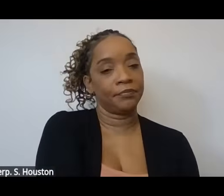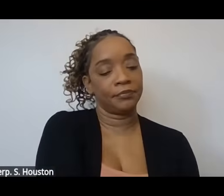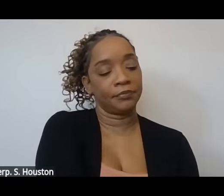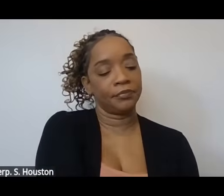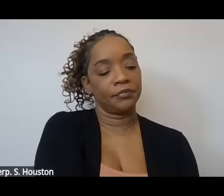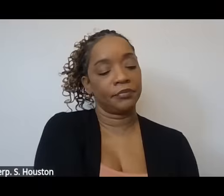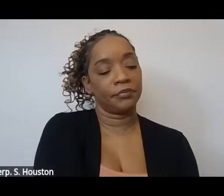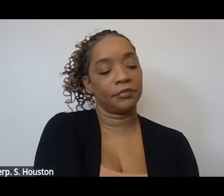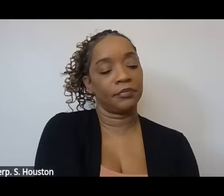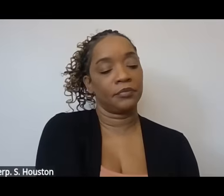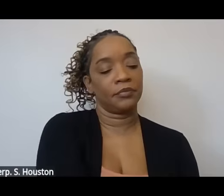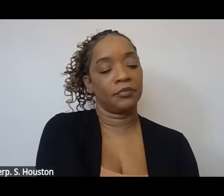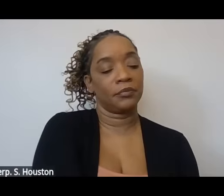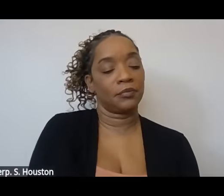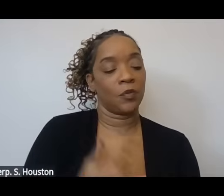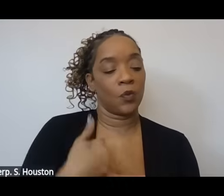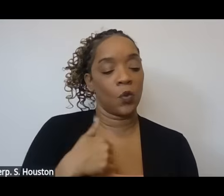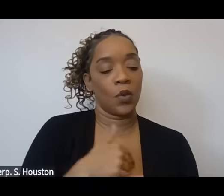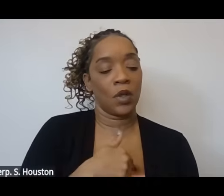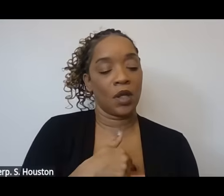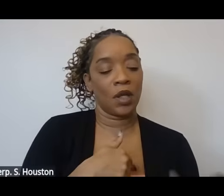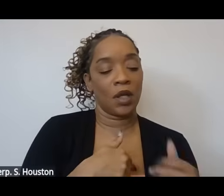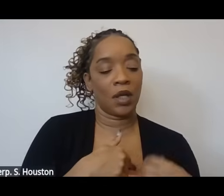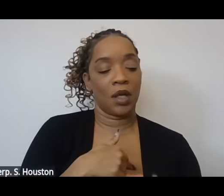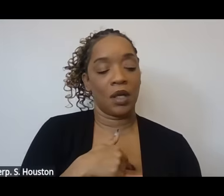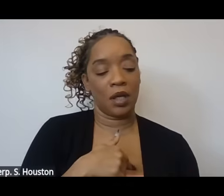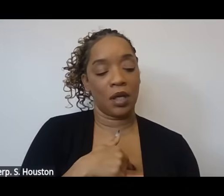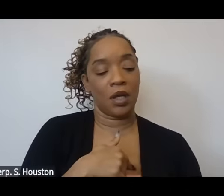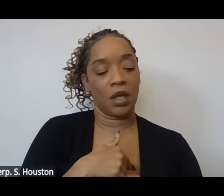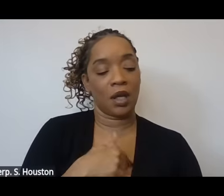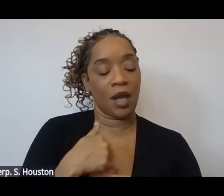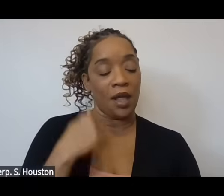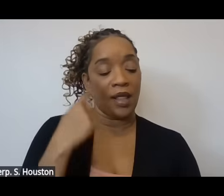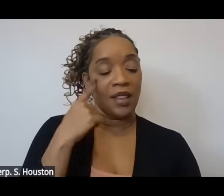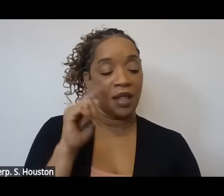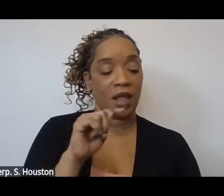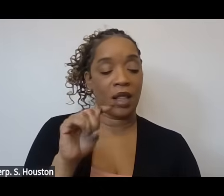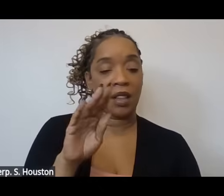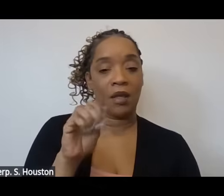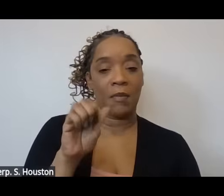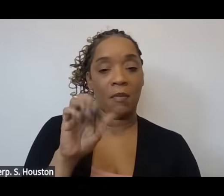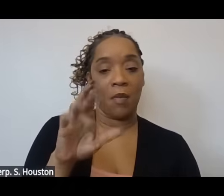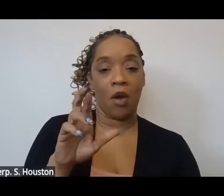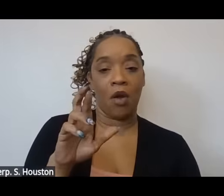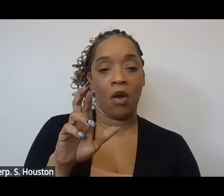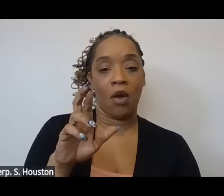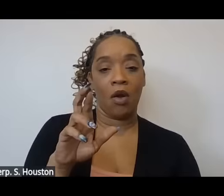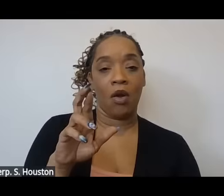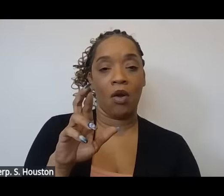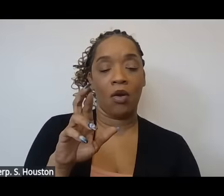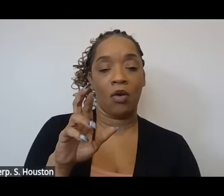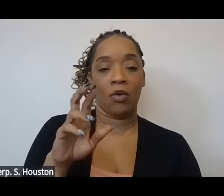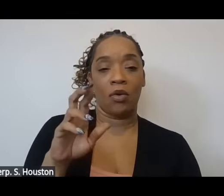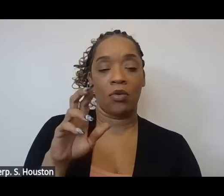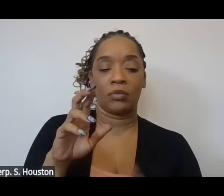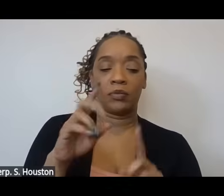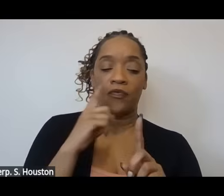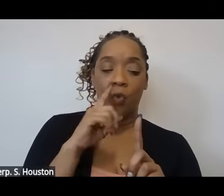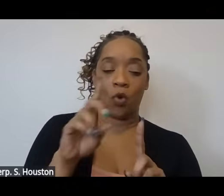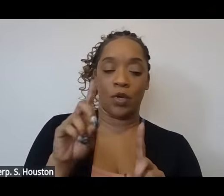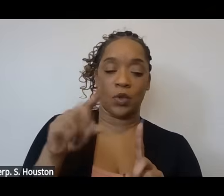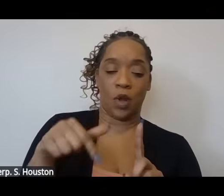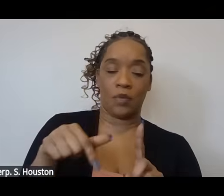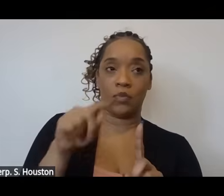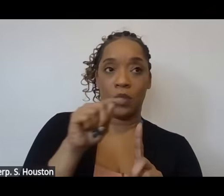think the bar for disqualification should be very high and should include some form of official signature. Which it